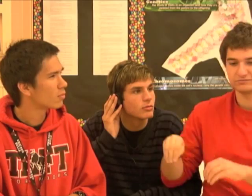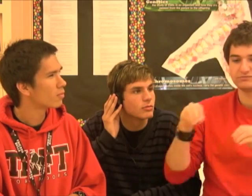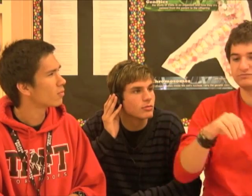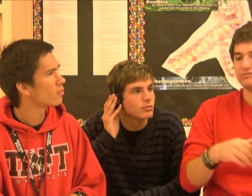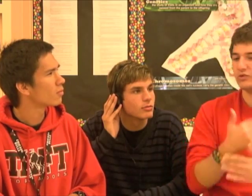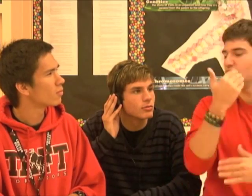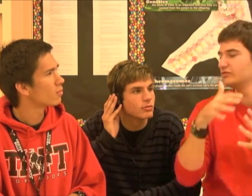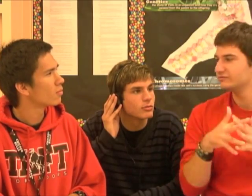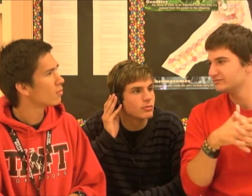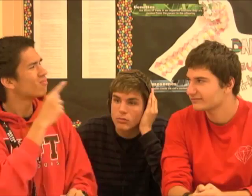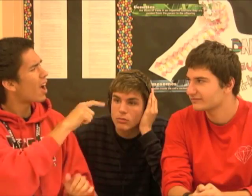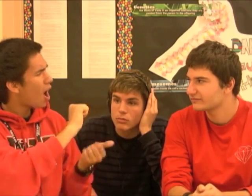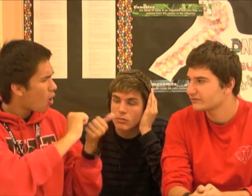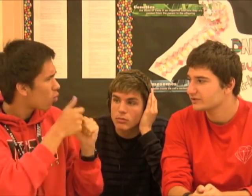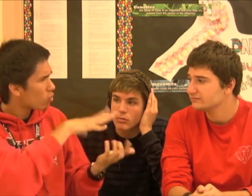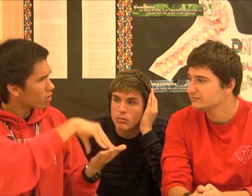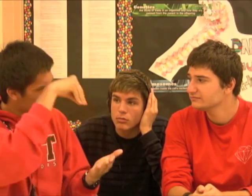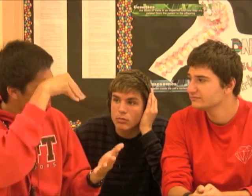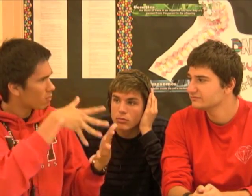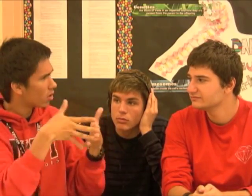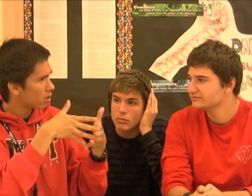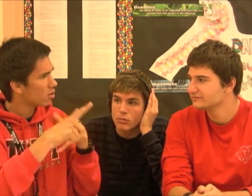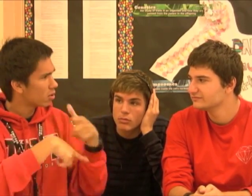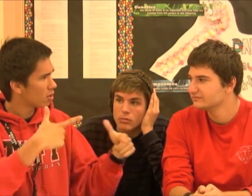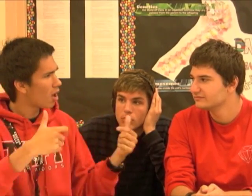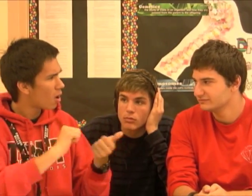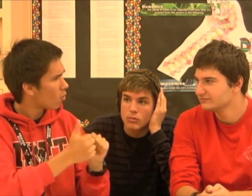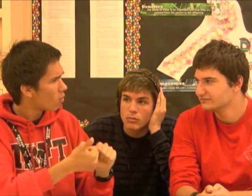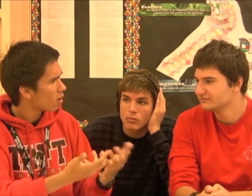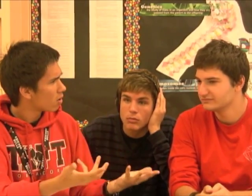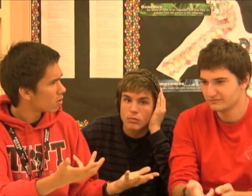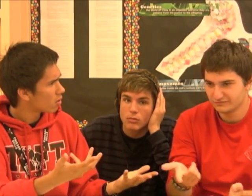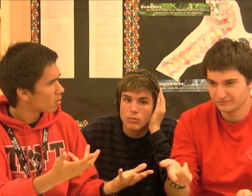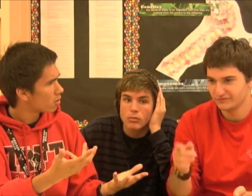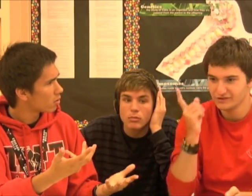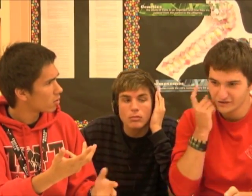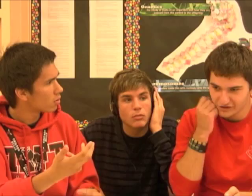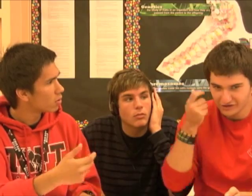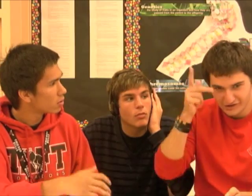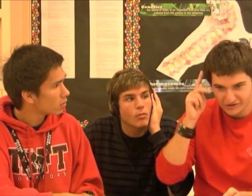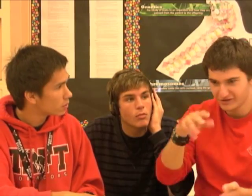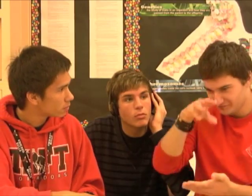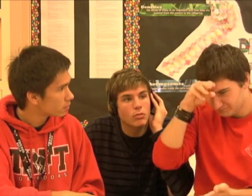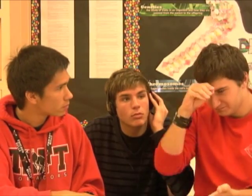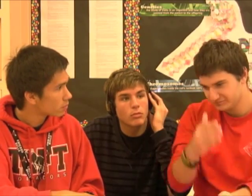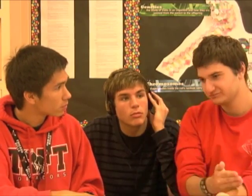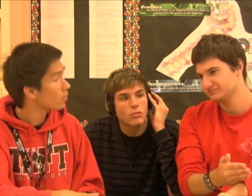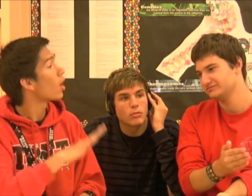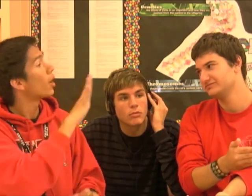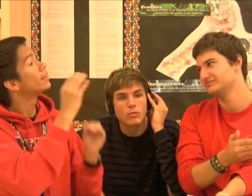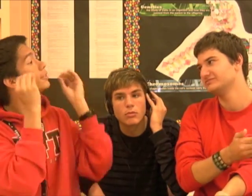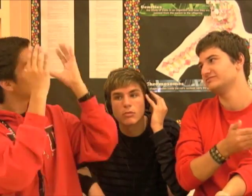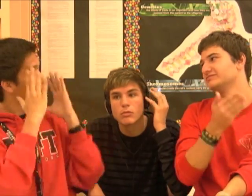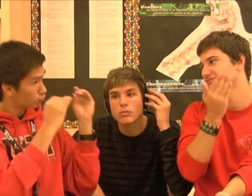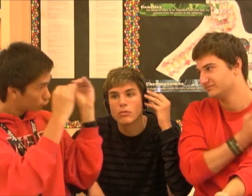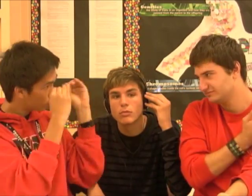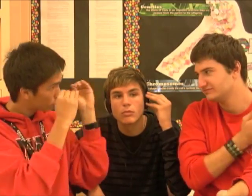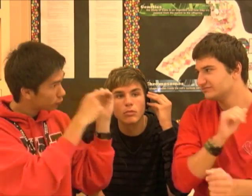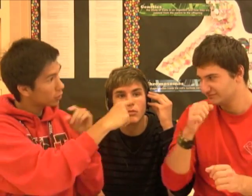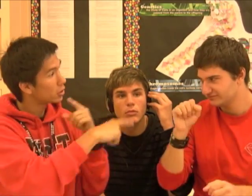so we moved here. How did you learn American Sign Language? Some of the DHH teachers taught you how to